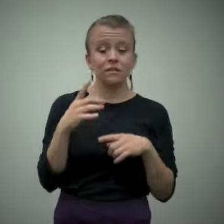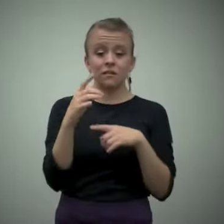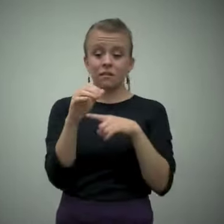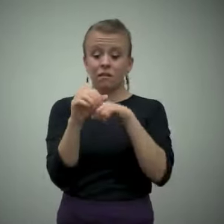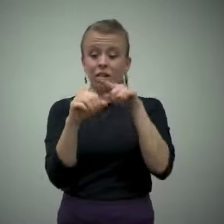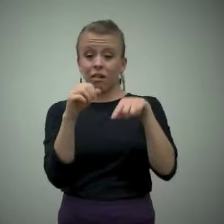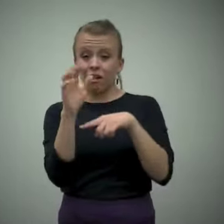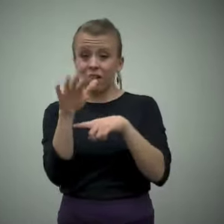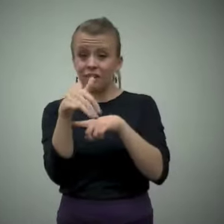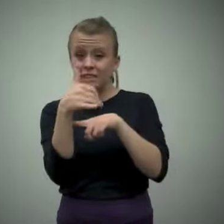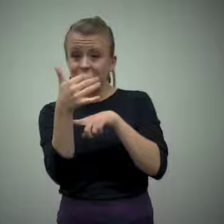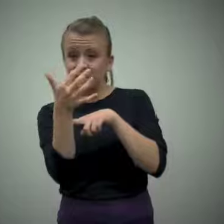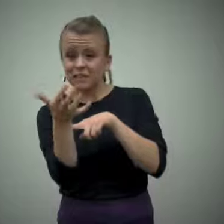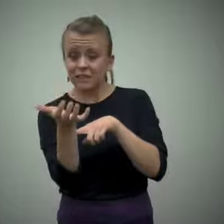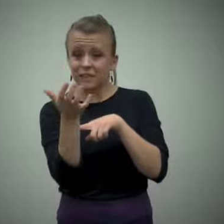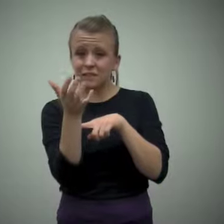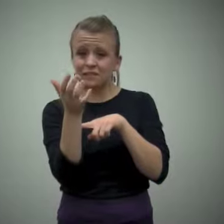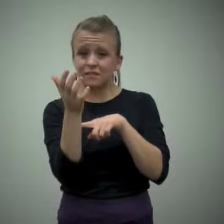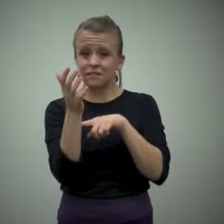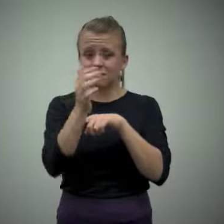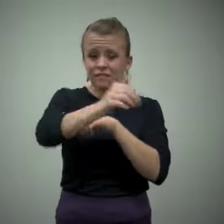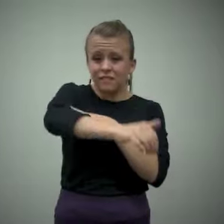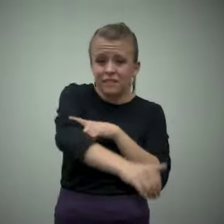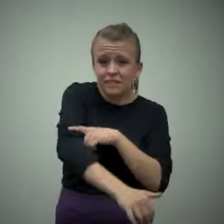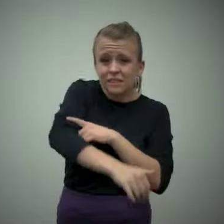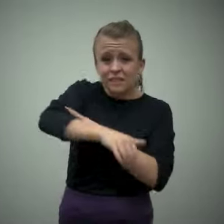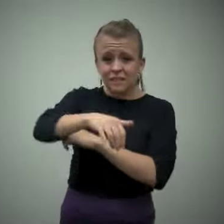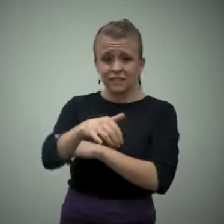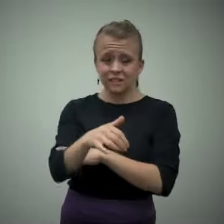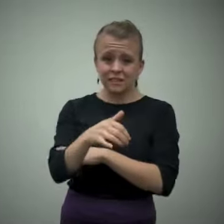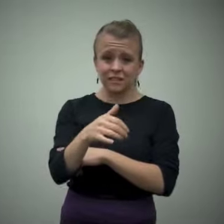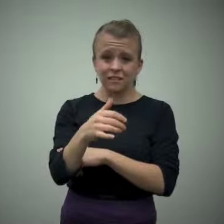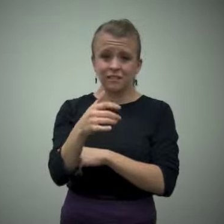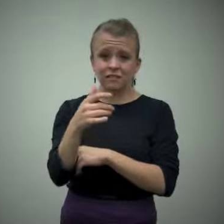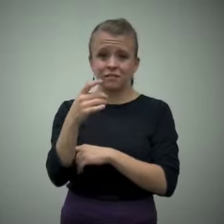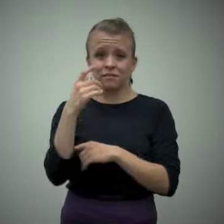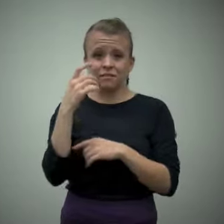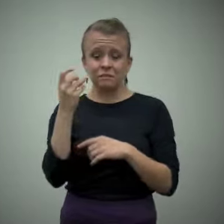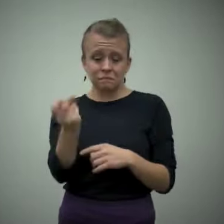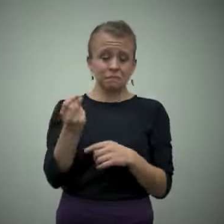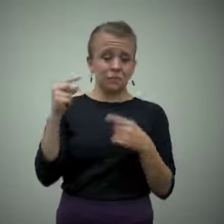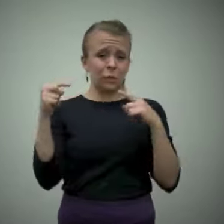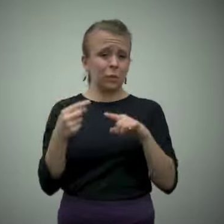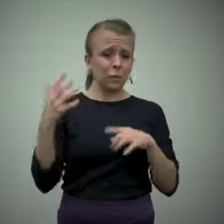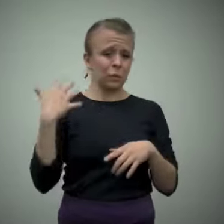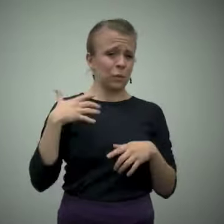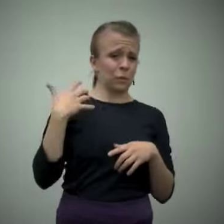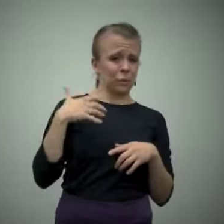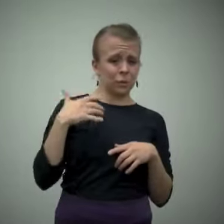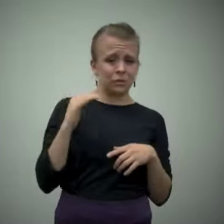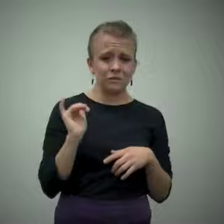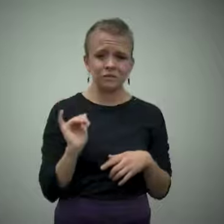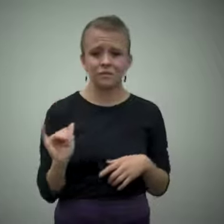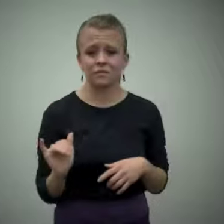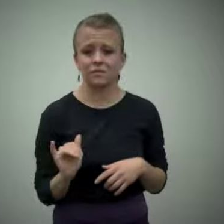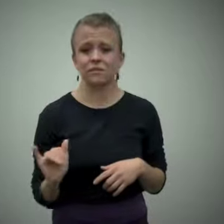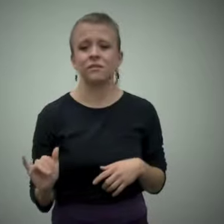my hand or arm in a particular way? Do I have pain in my jaw, not dental